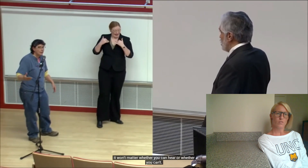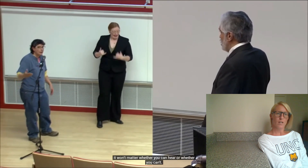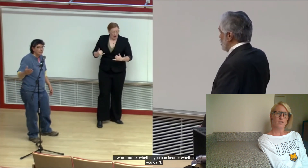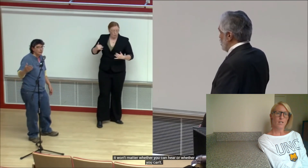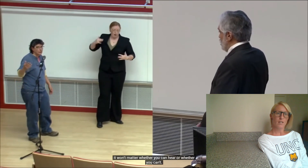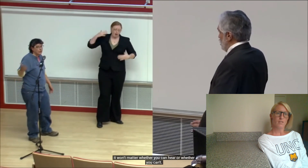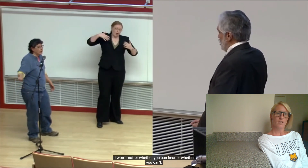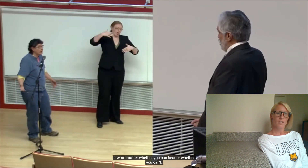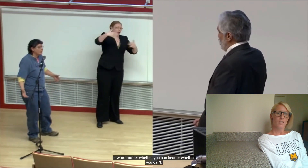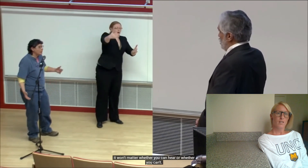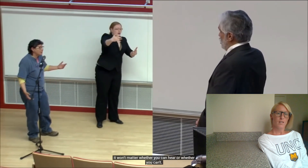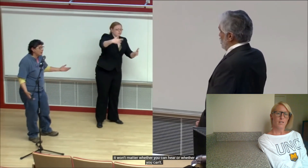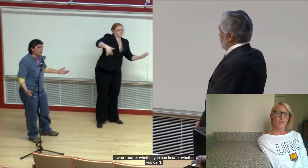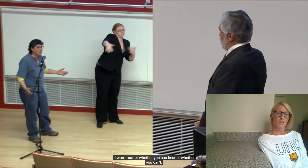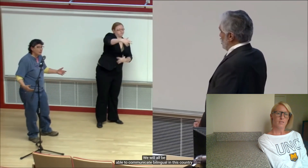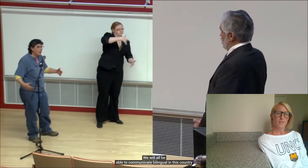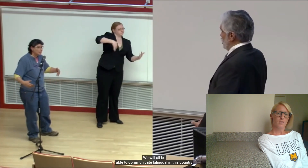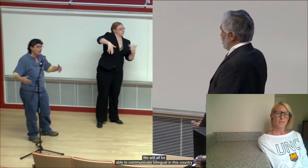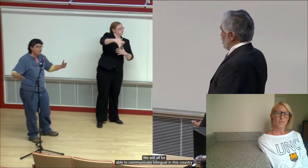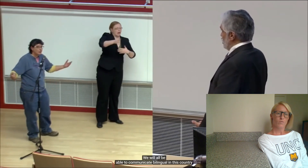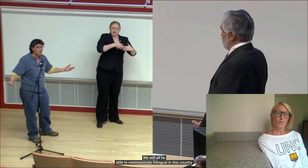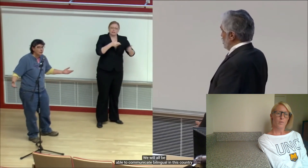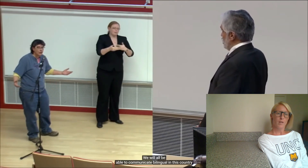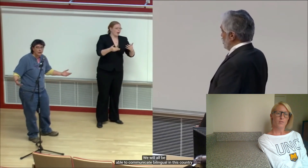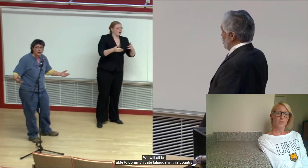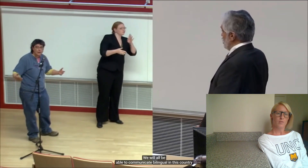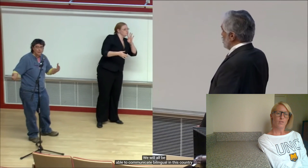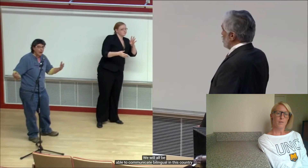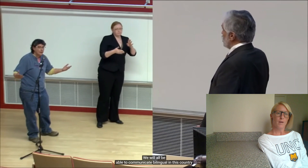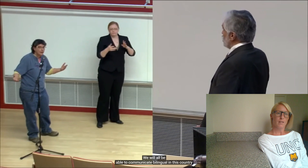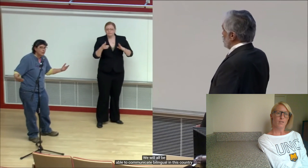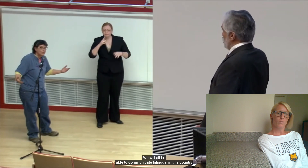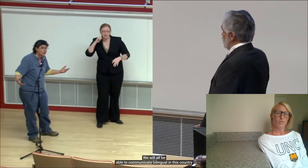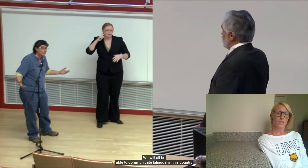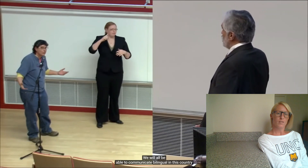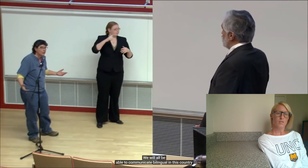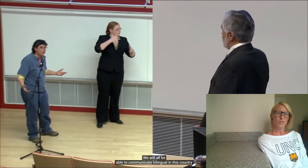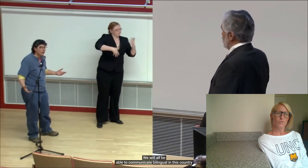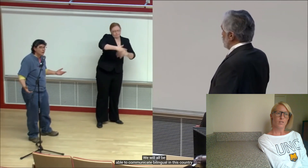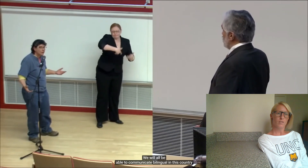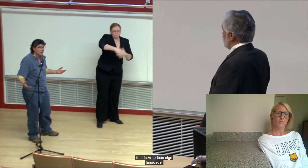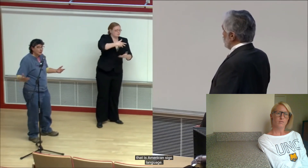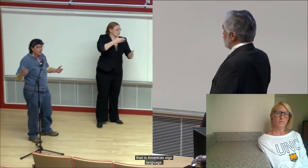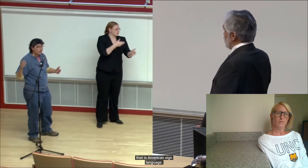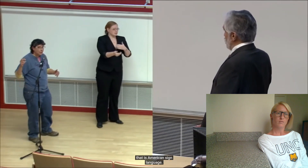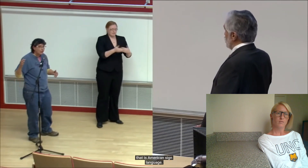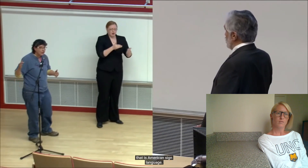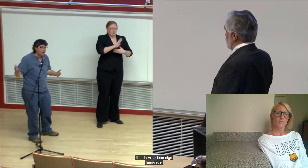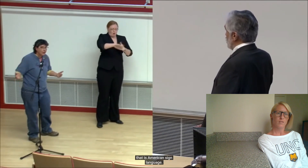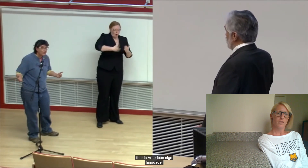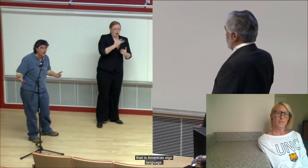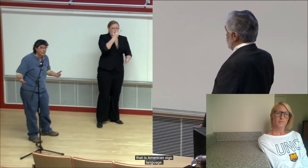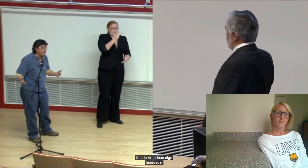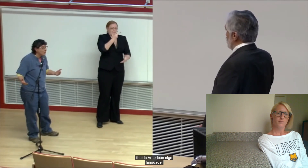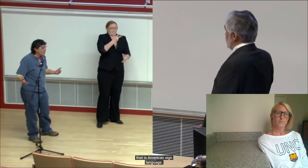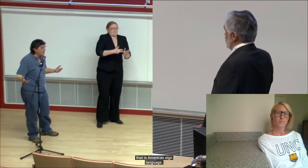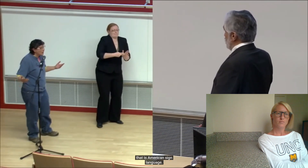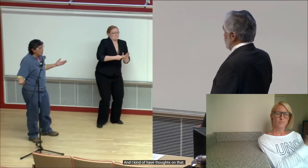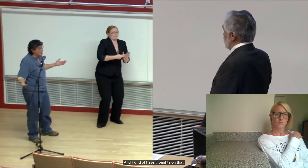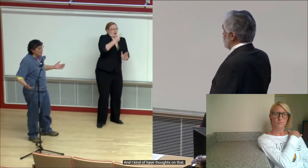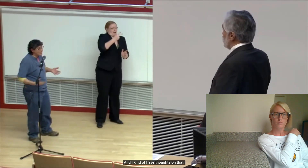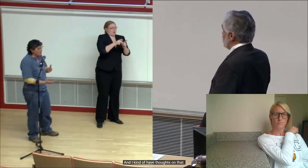won't matter whether you can hear or whether you can't. We'll all be able to communicate bilingual in this country. It is American Sign